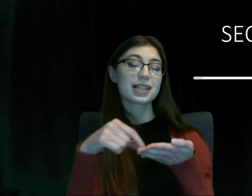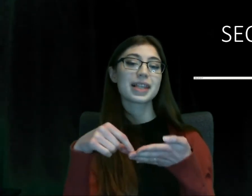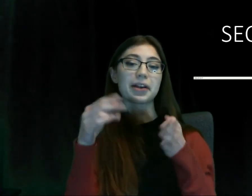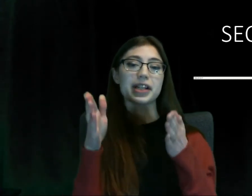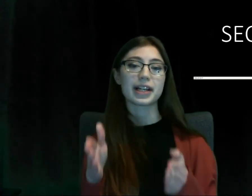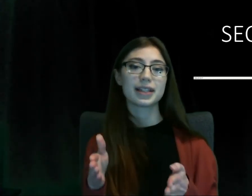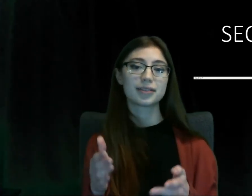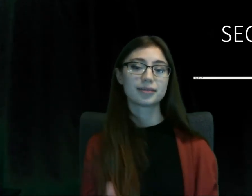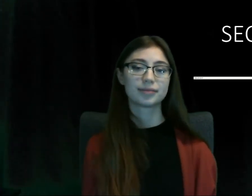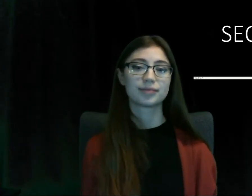Secretary.